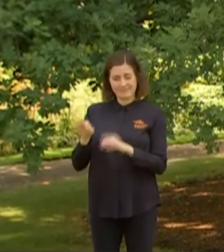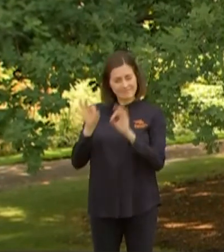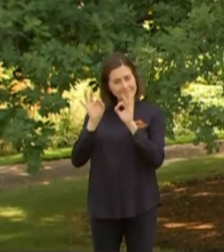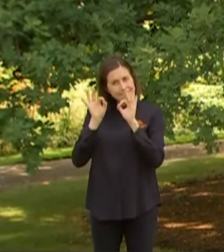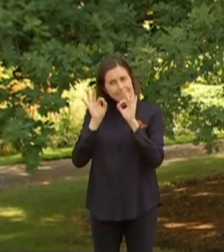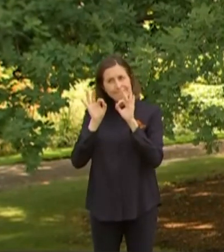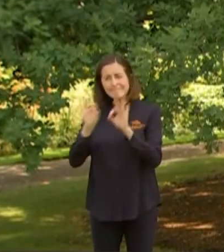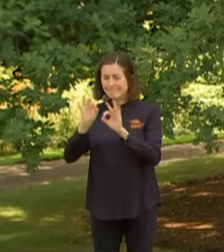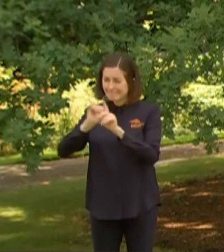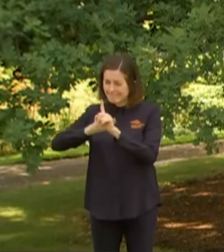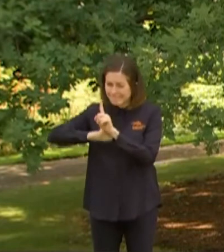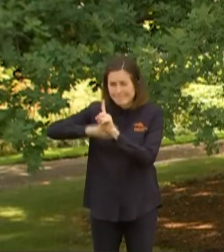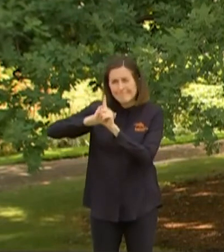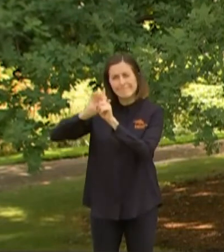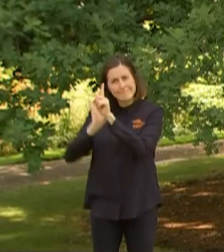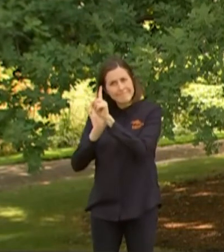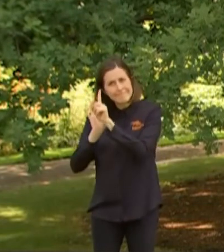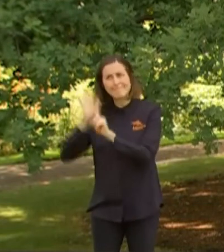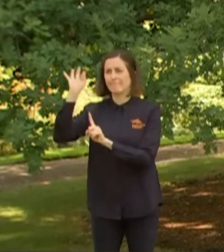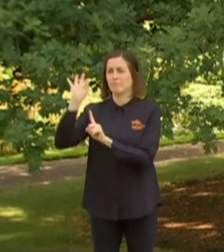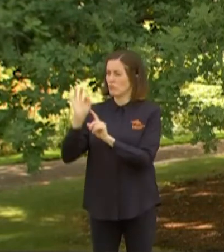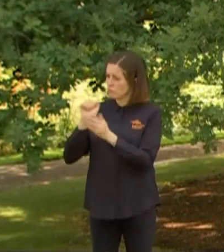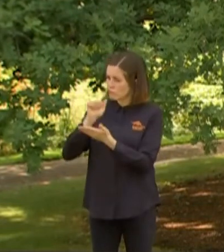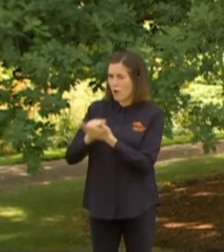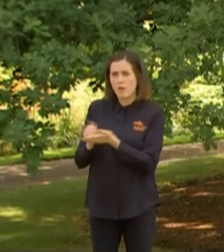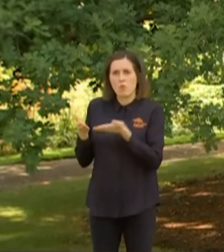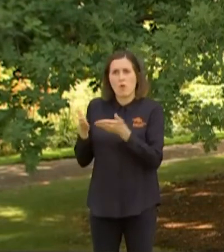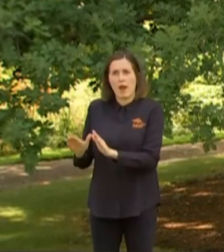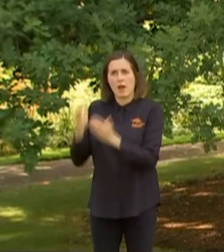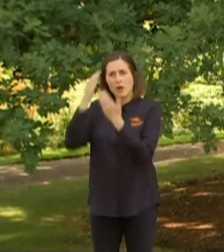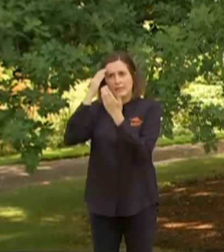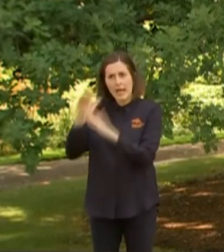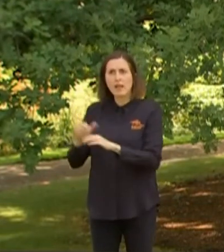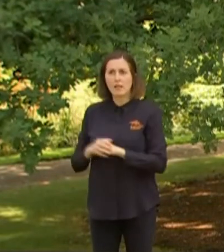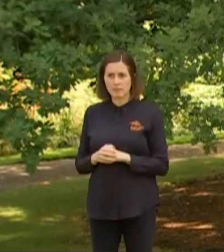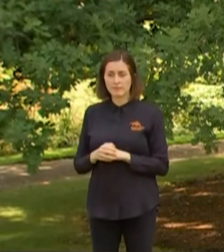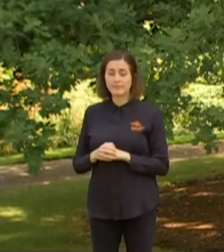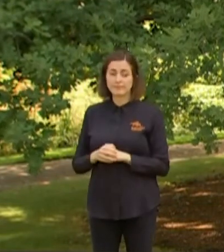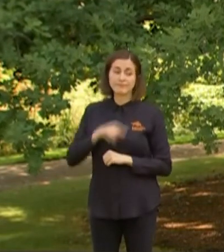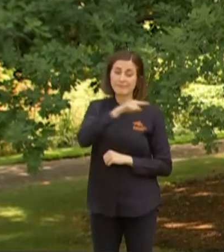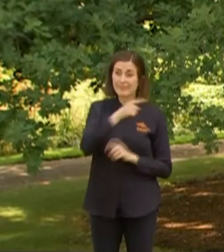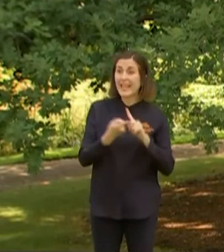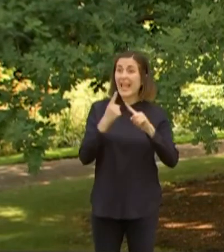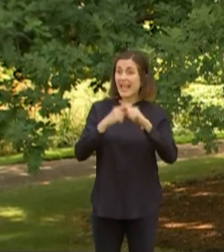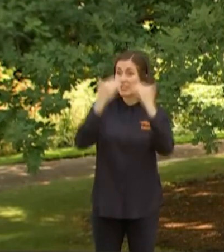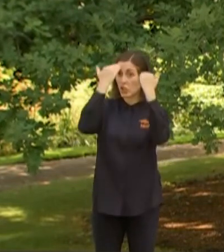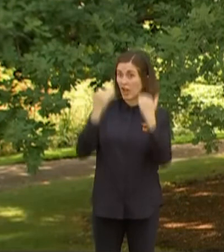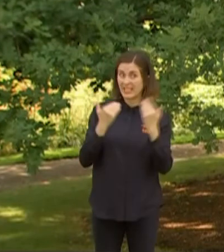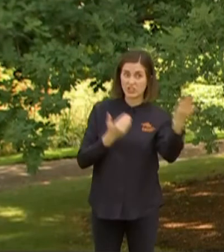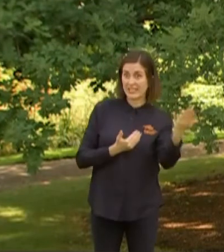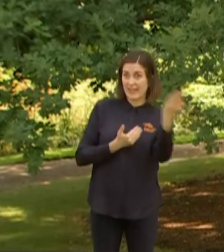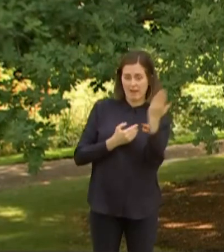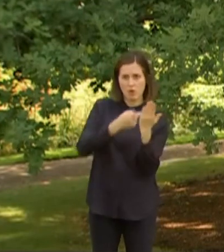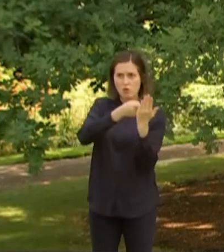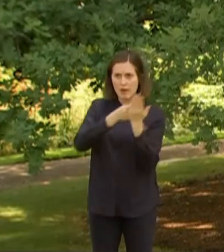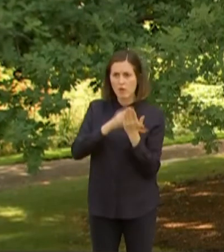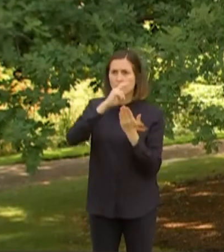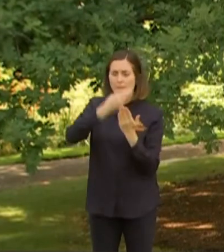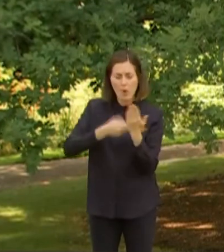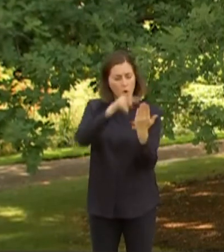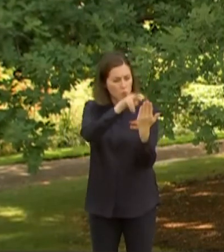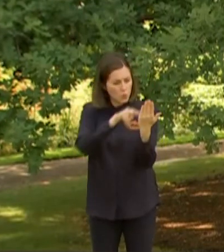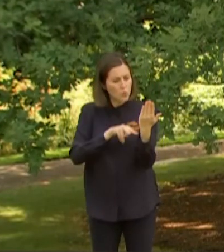what the Board of Inquiry's initial report put to us, and there's many details that I'm going to ask Lisa to speak to in a